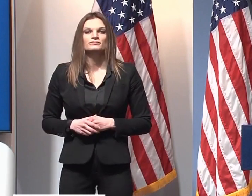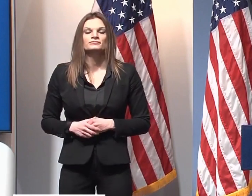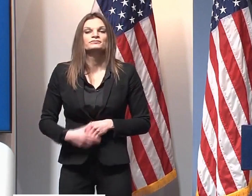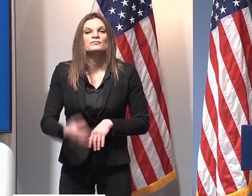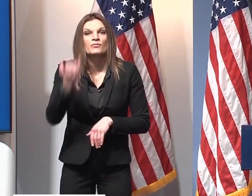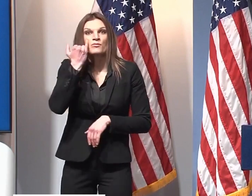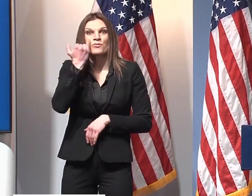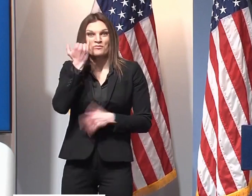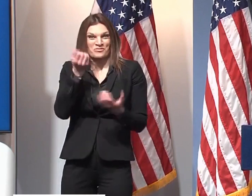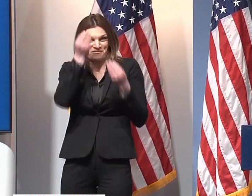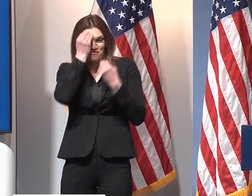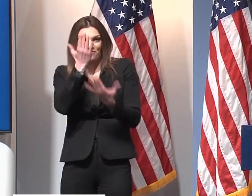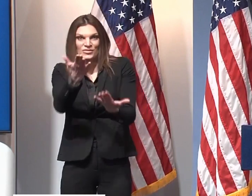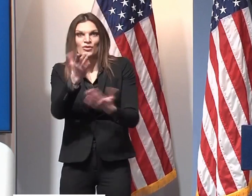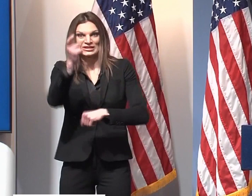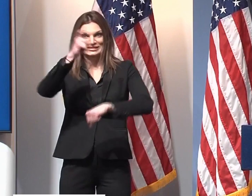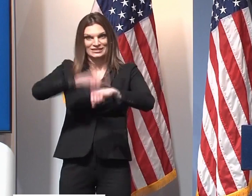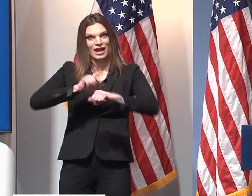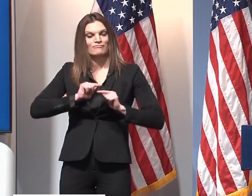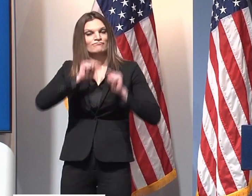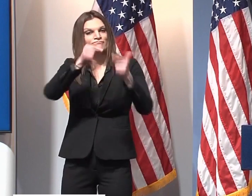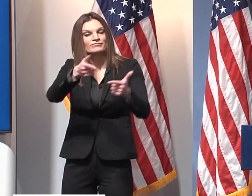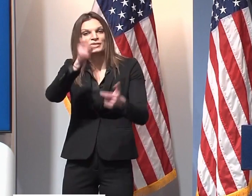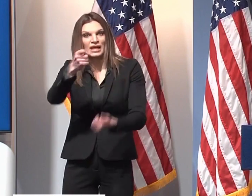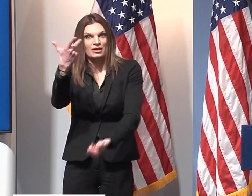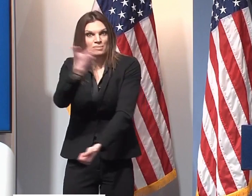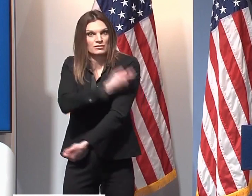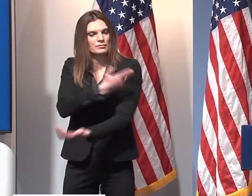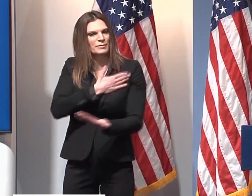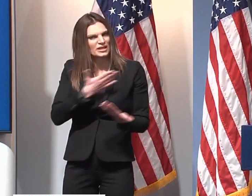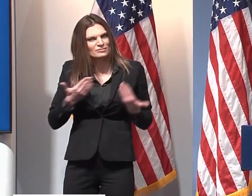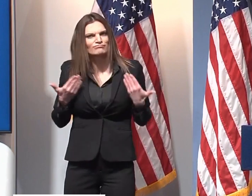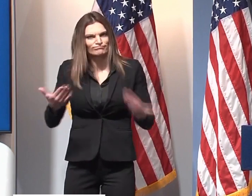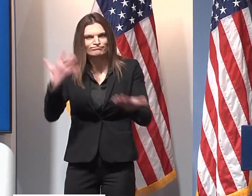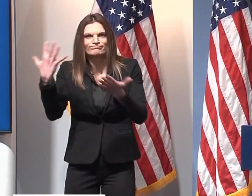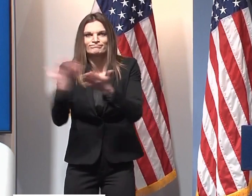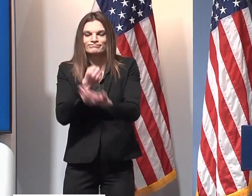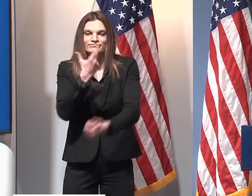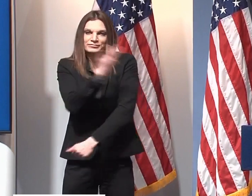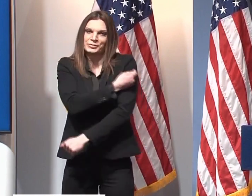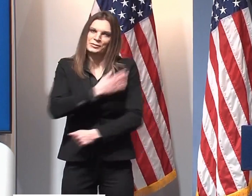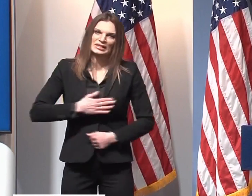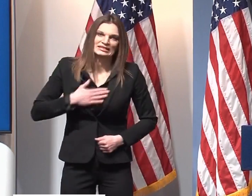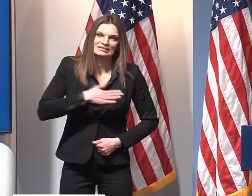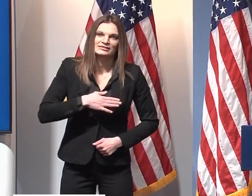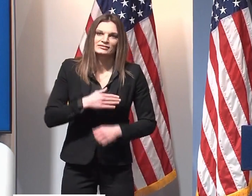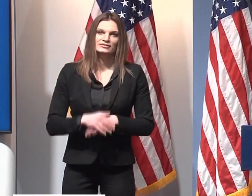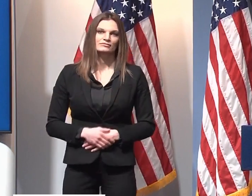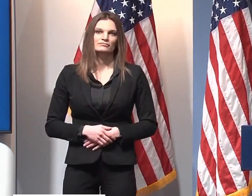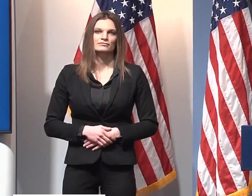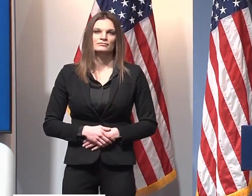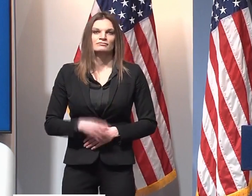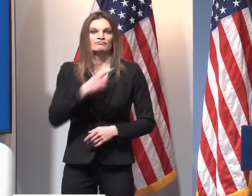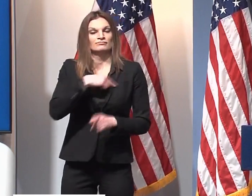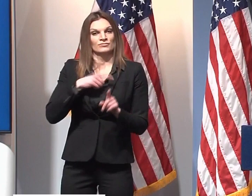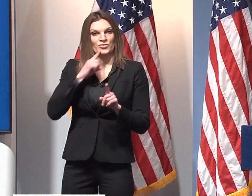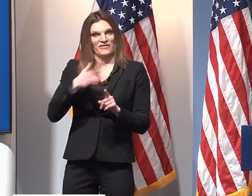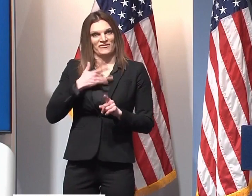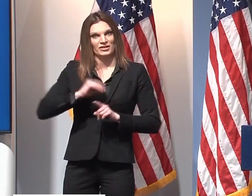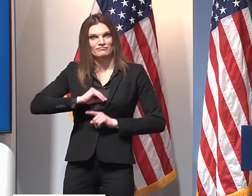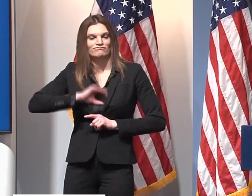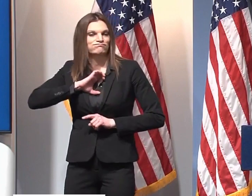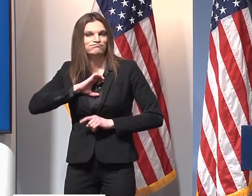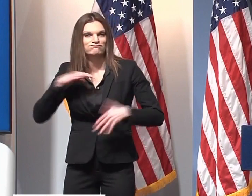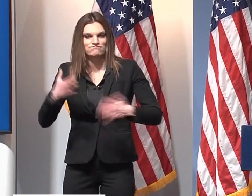are available, please do schedule an appointment and get vaccinated. We are quite pleased, as the governor mentioned, about